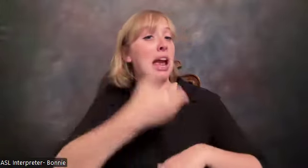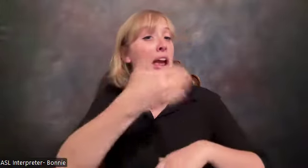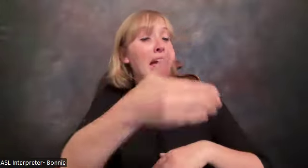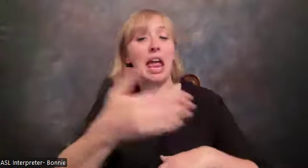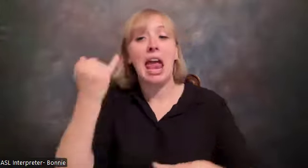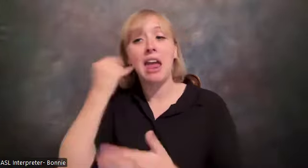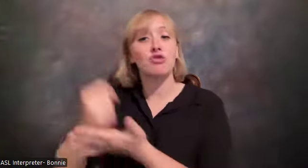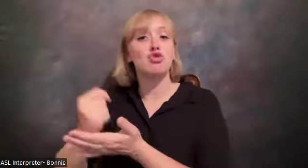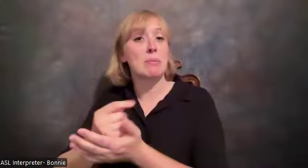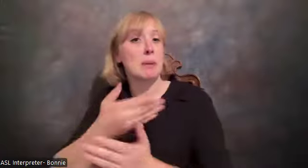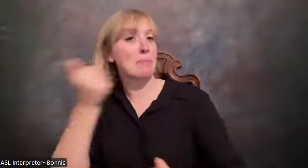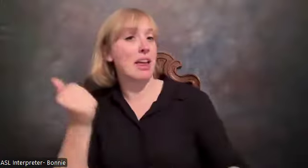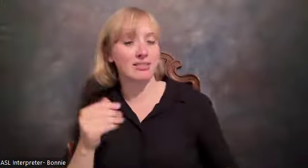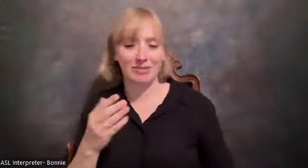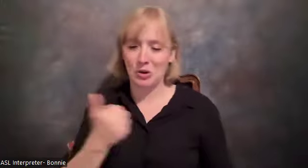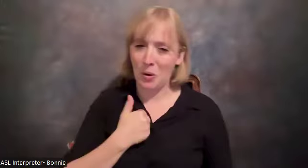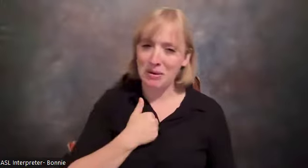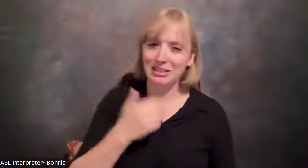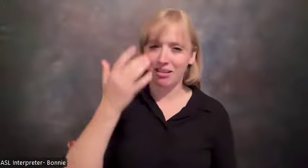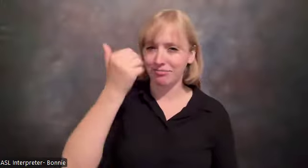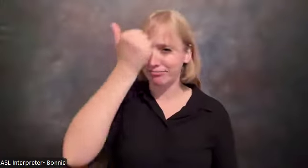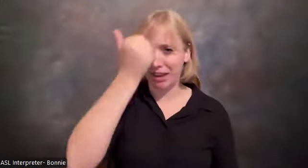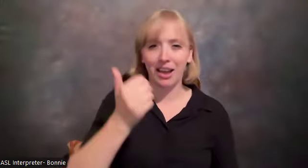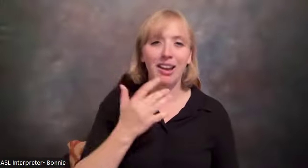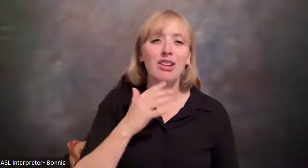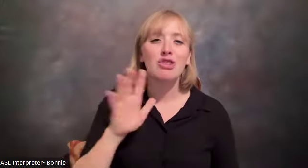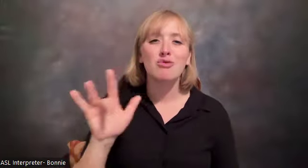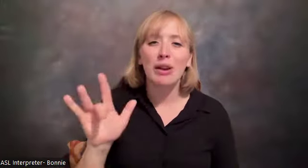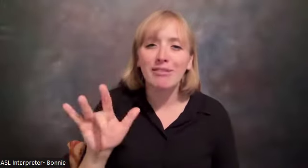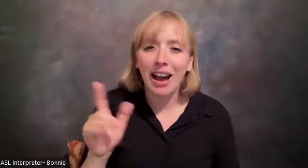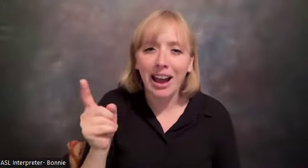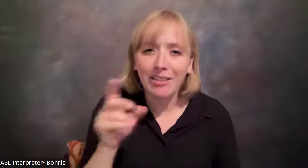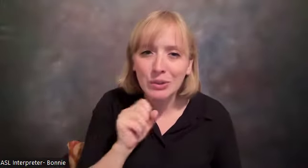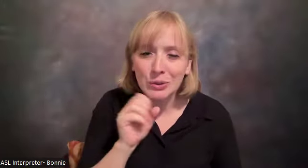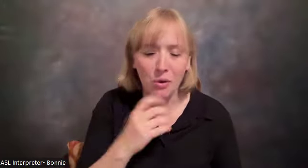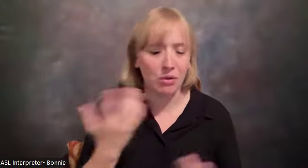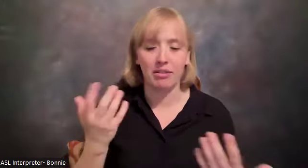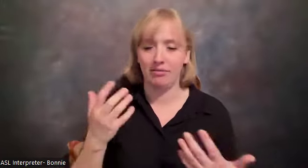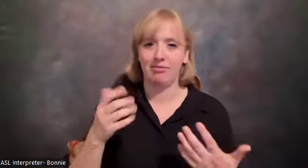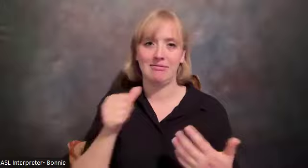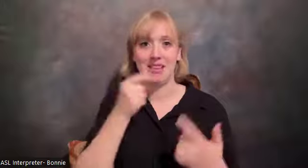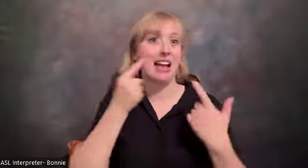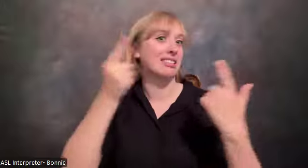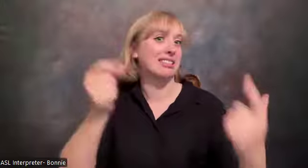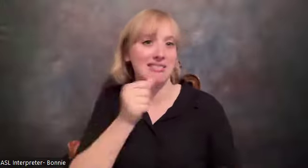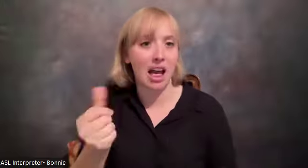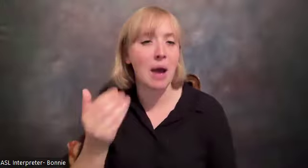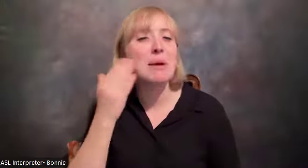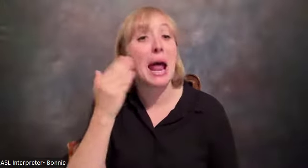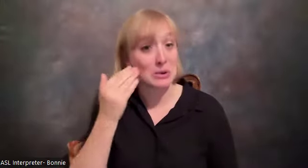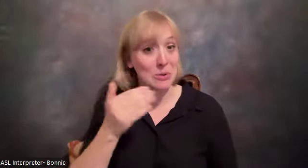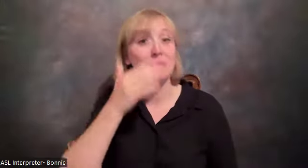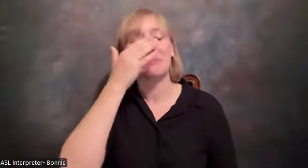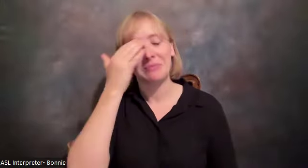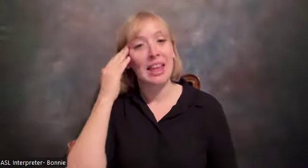tell, I'm not so bright. I was 25 years old. I'm not doing well in this world, but I did know the following. Whenever I was